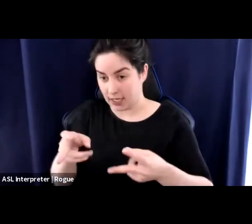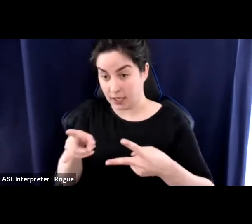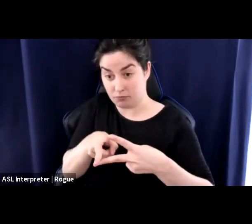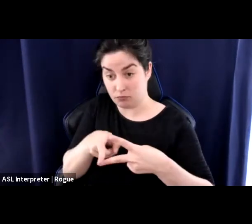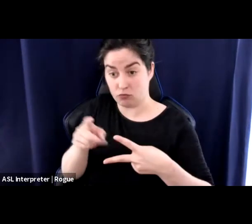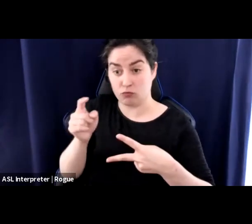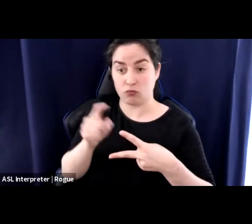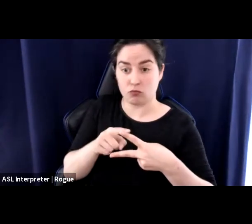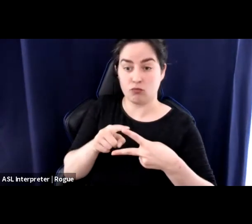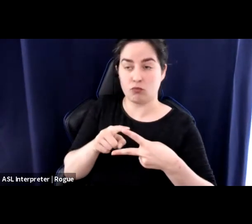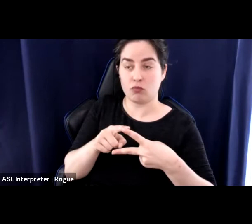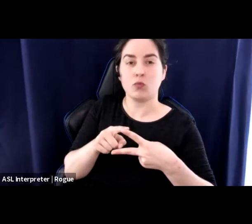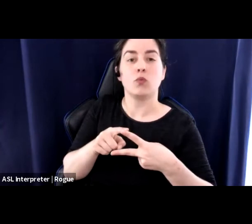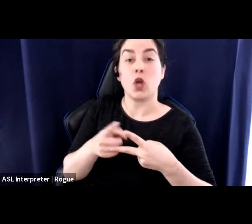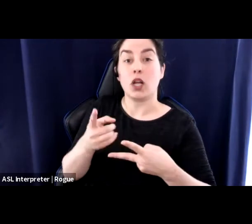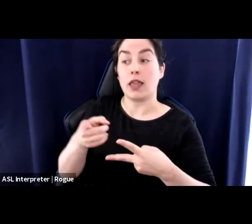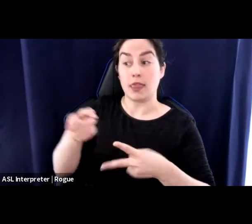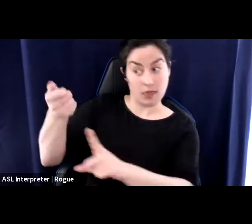evidence, and two,